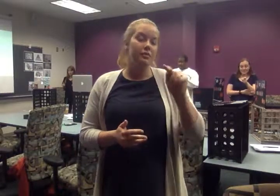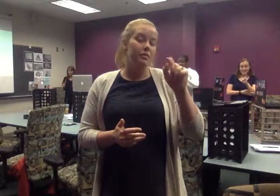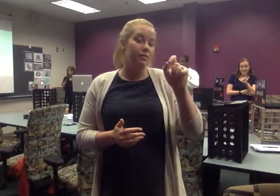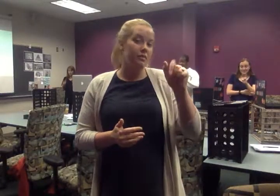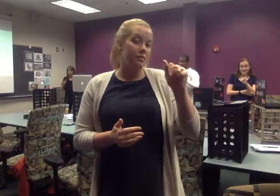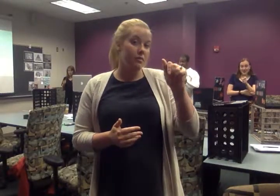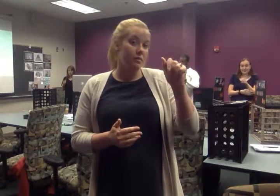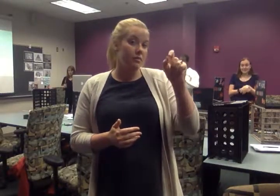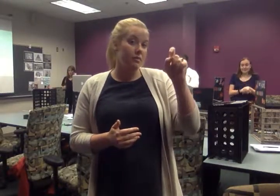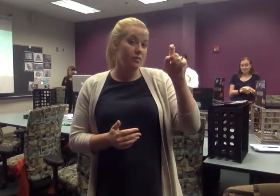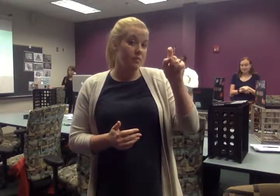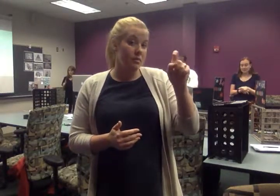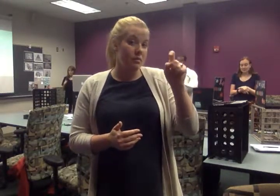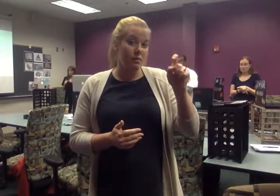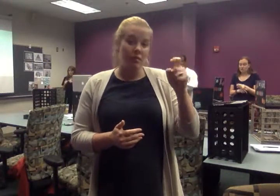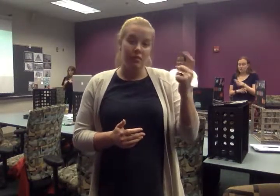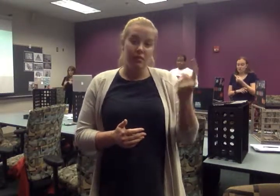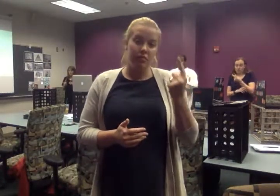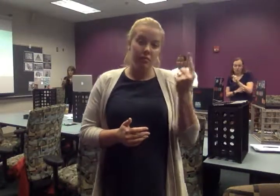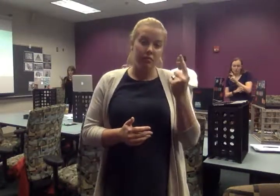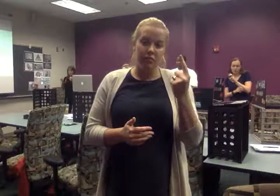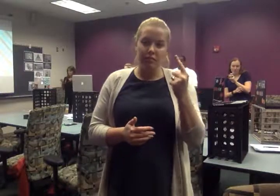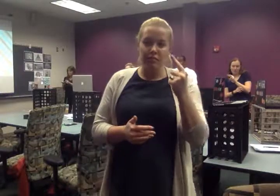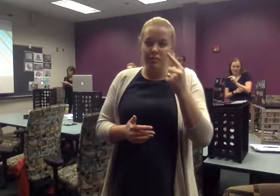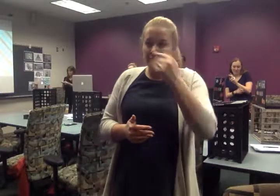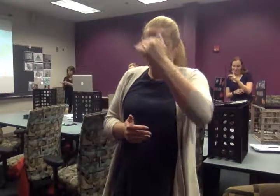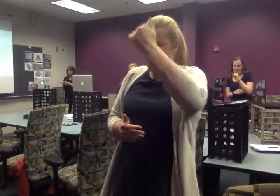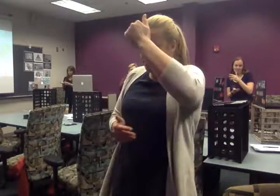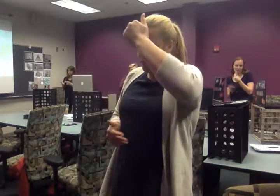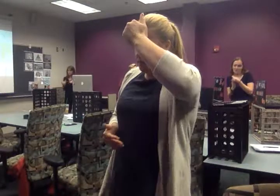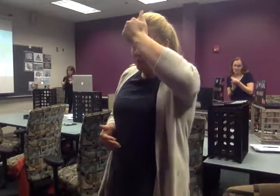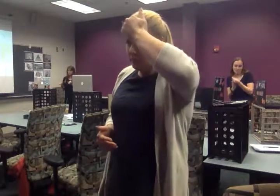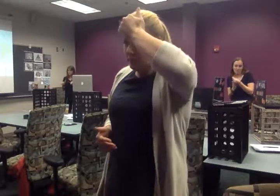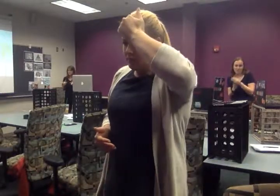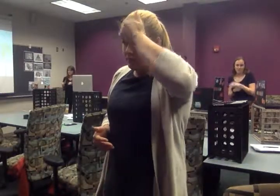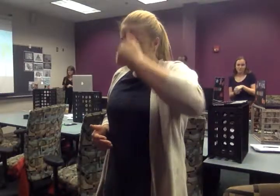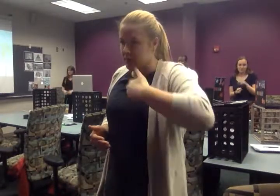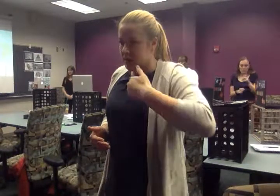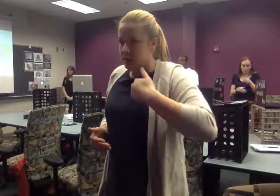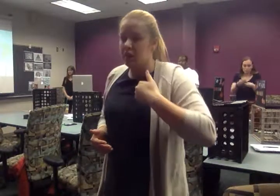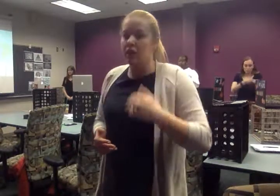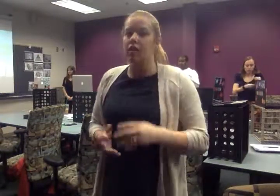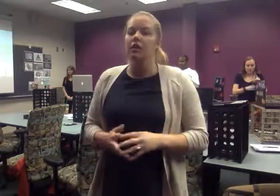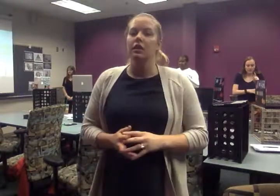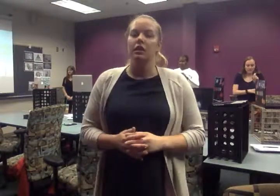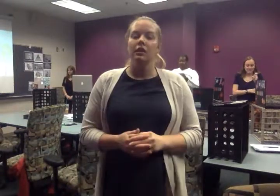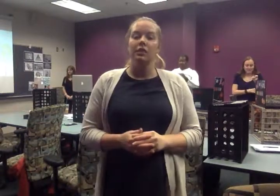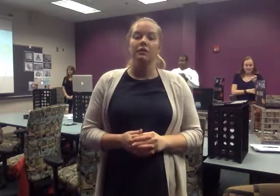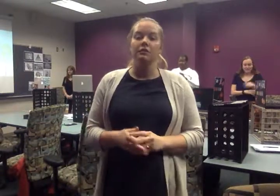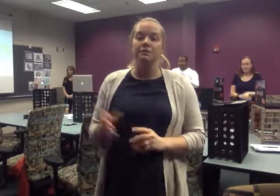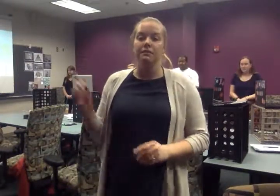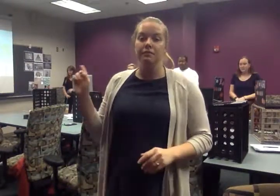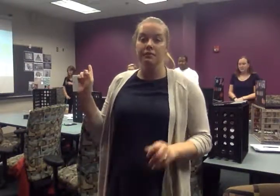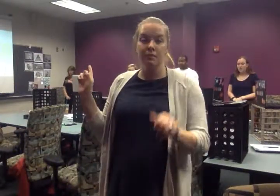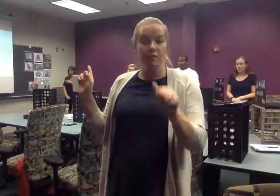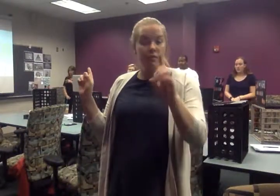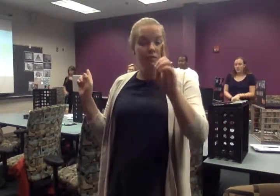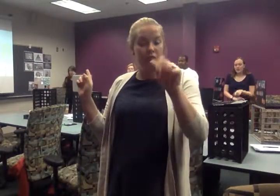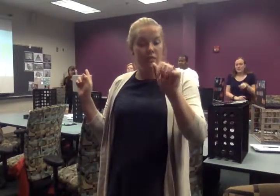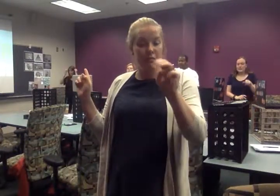in grain rather than money. Thanks, Thought Bubble. So first, Graeber blows our minds by telling us that Adam Smith was all wrong about money evolving